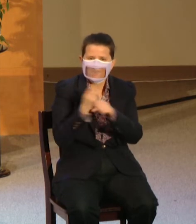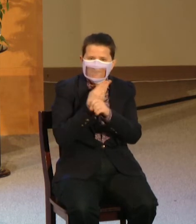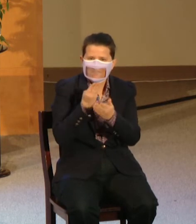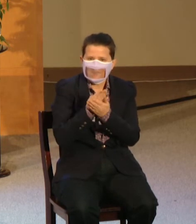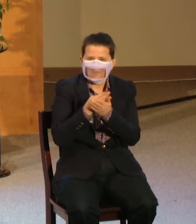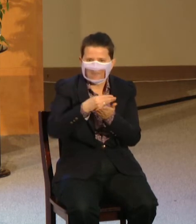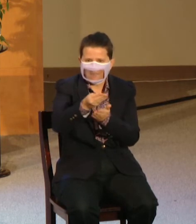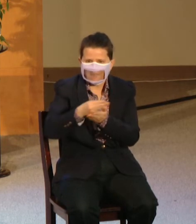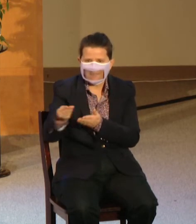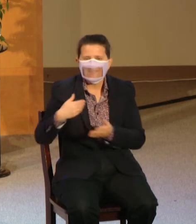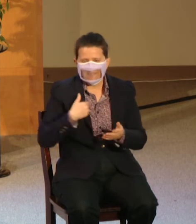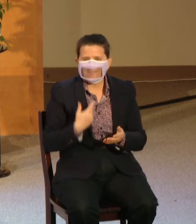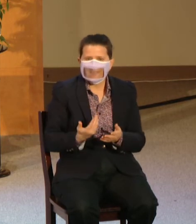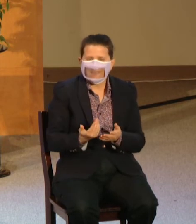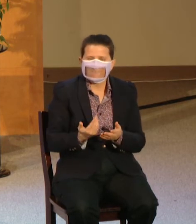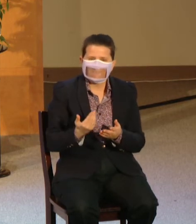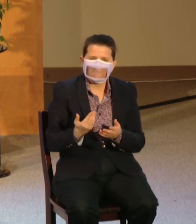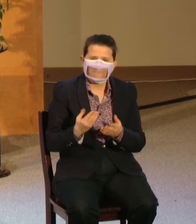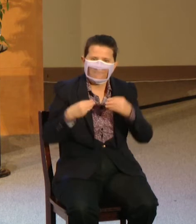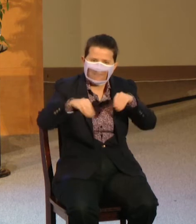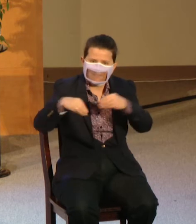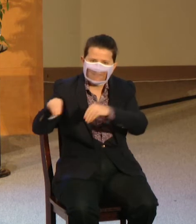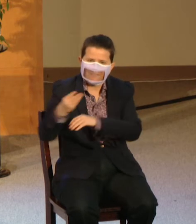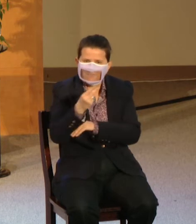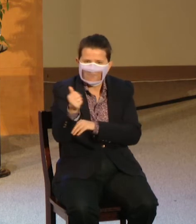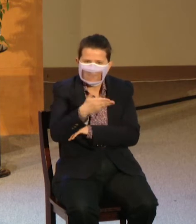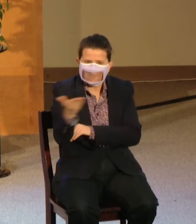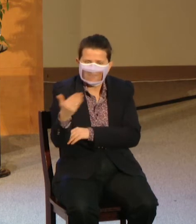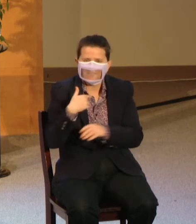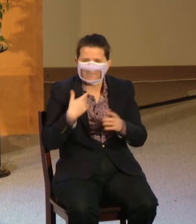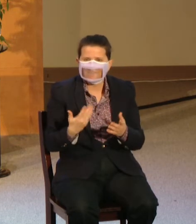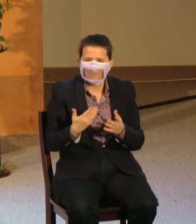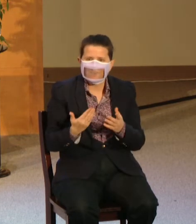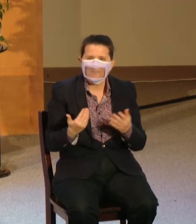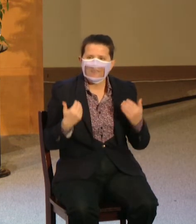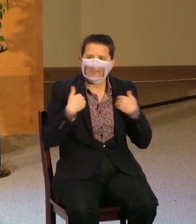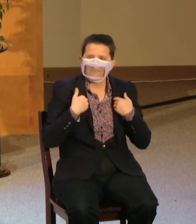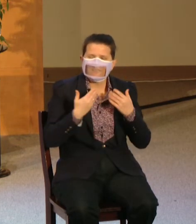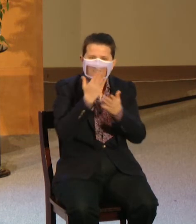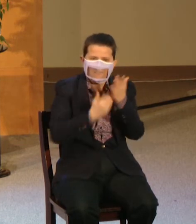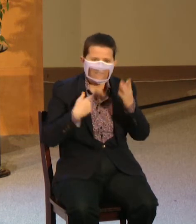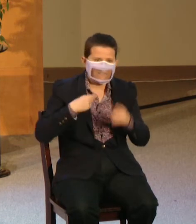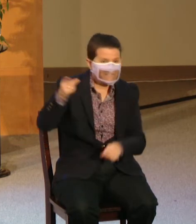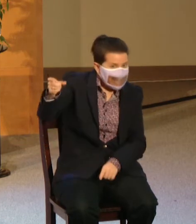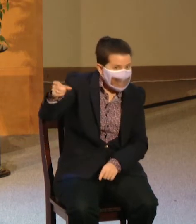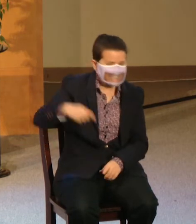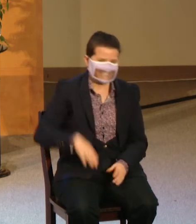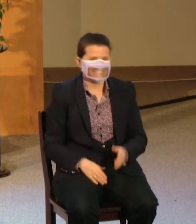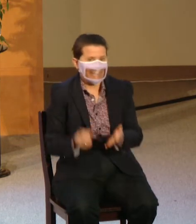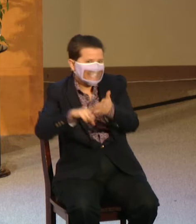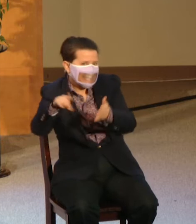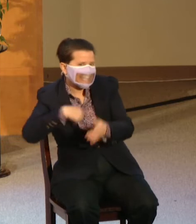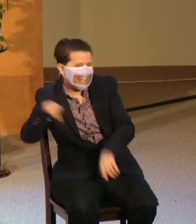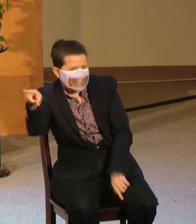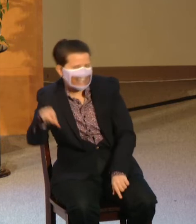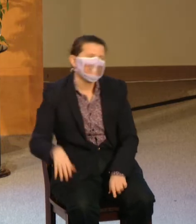I'm making a little bit of that money back, selling some of my art. Some of it's in our bookstore. You should check it out.